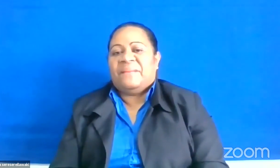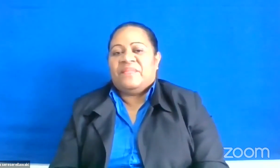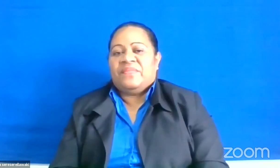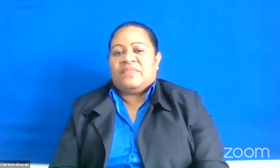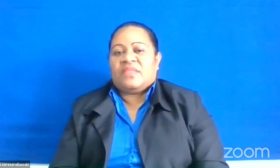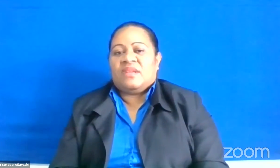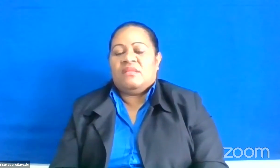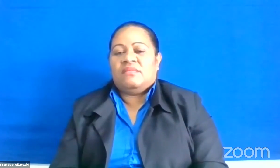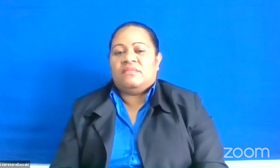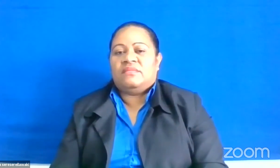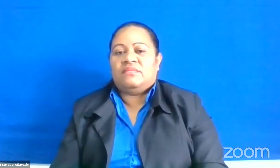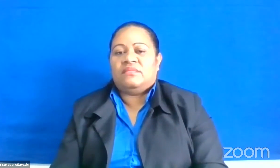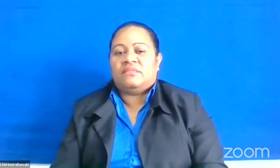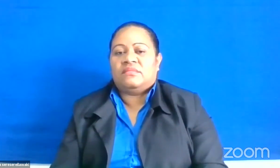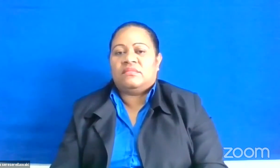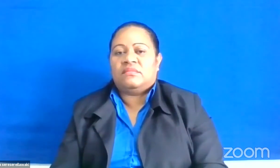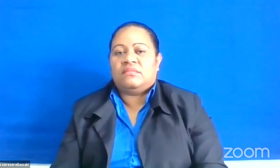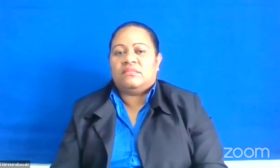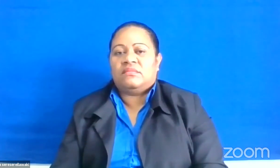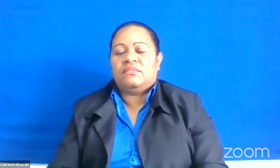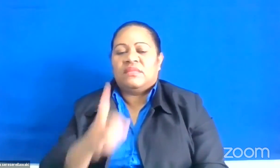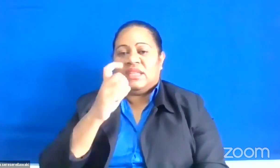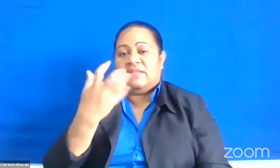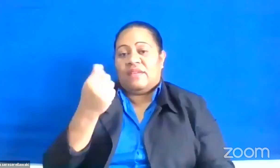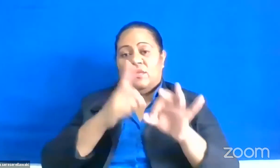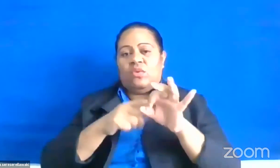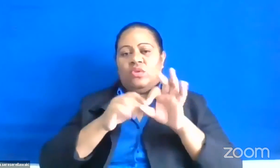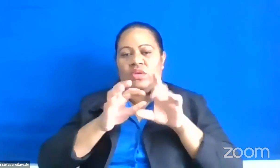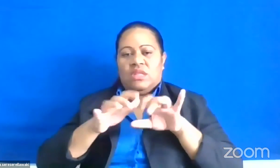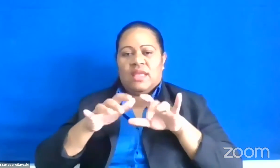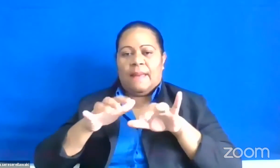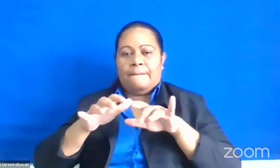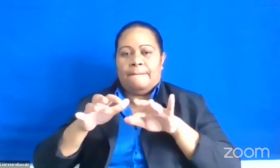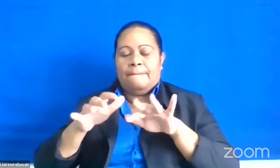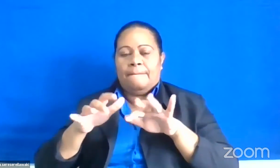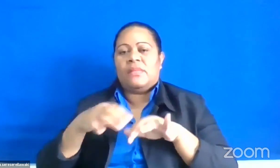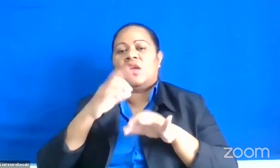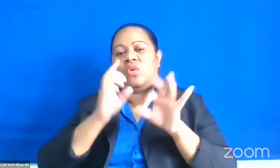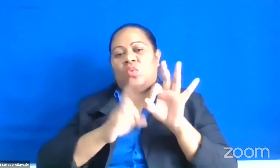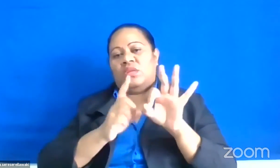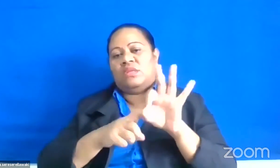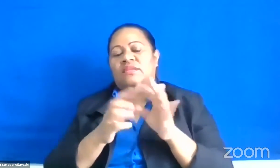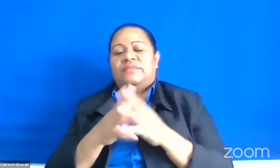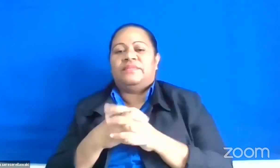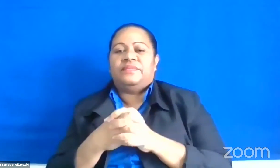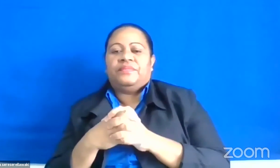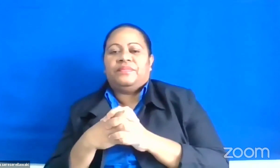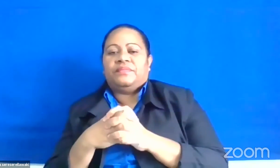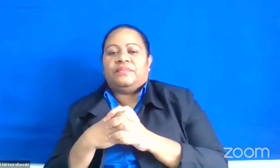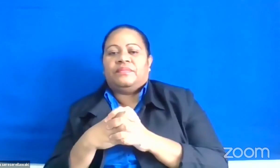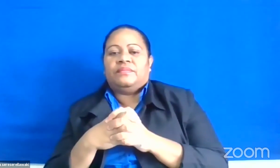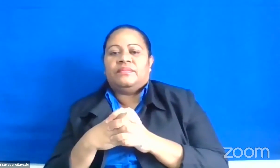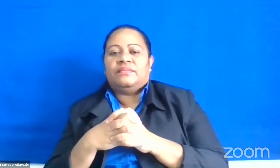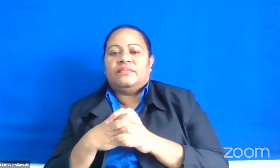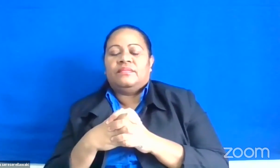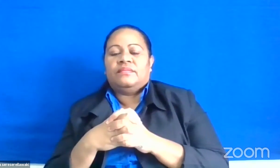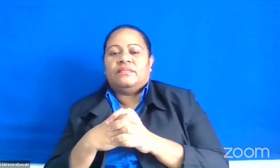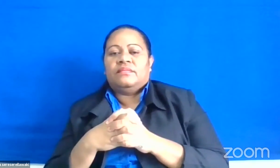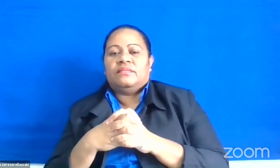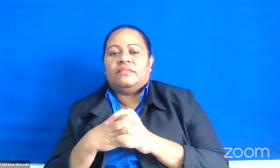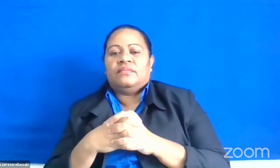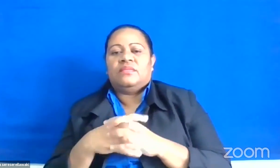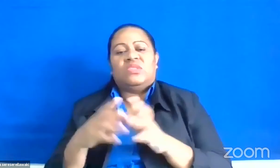mexin and jiga from papua new guinea she spoke on women and fisheries and the locally managed marine area work that they're doing